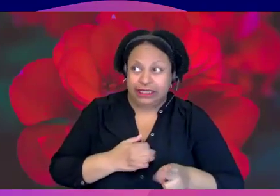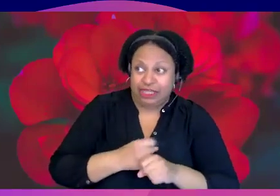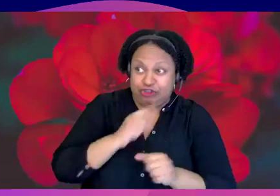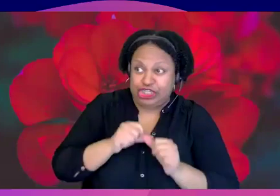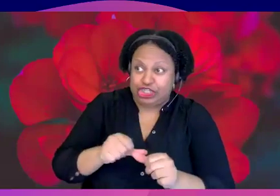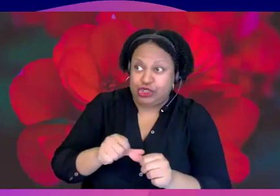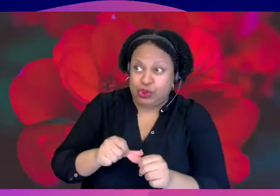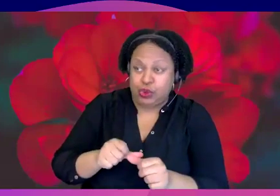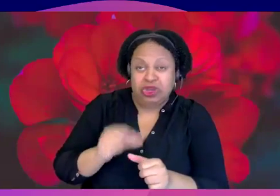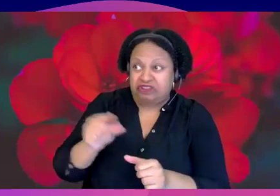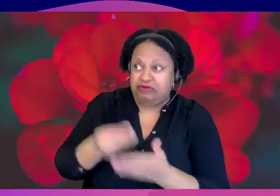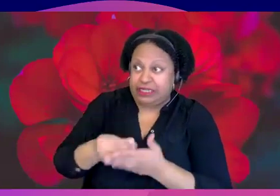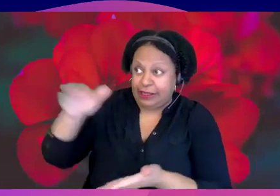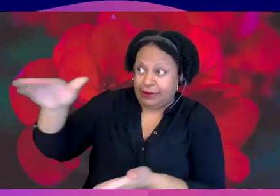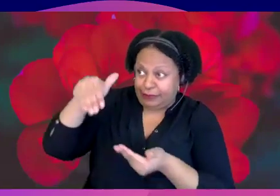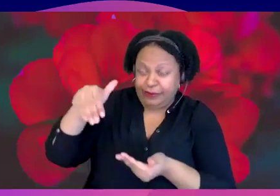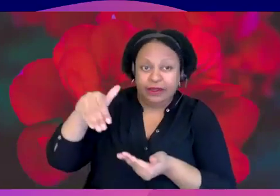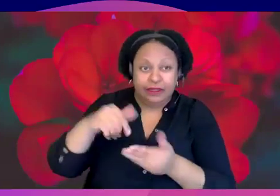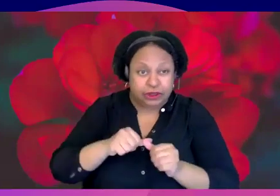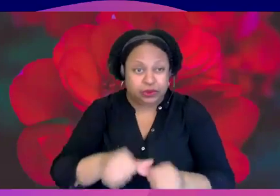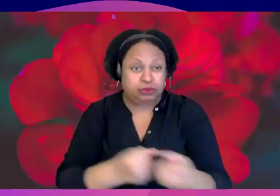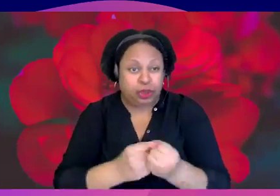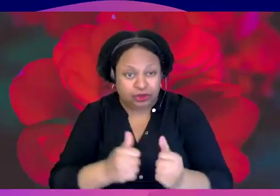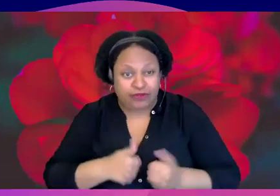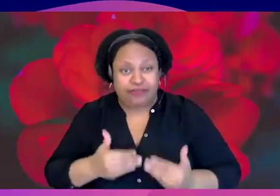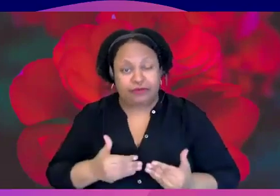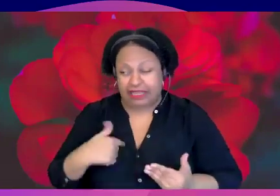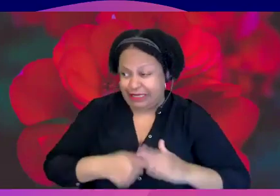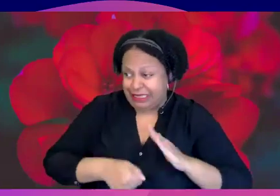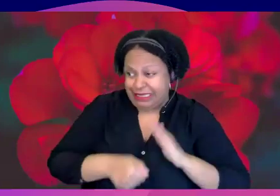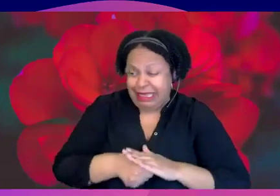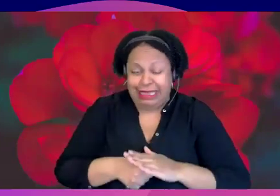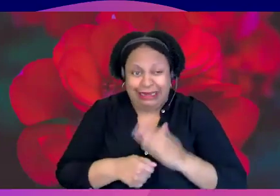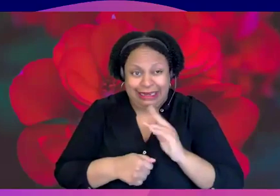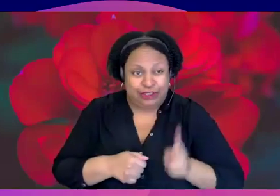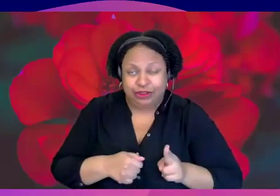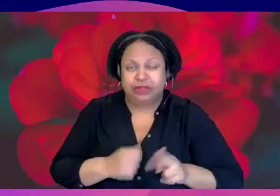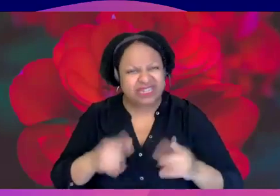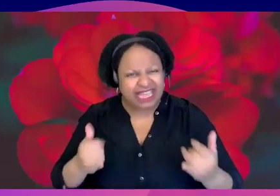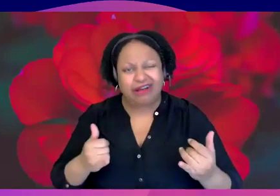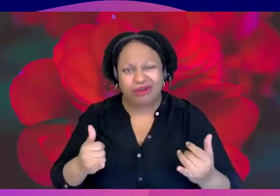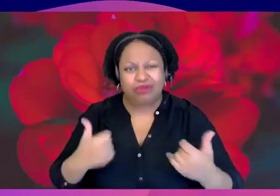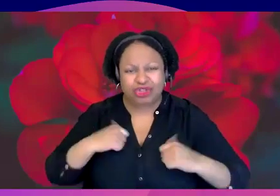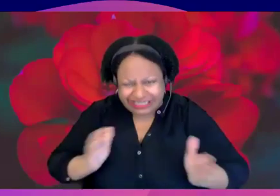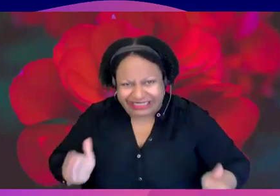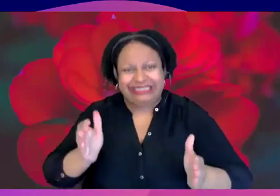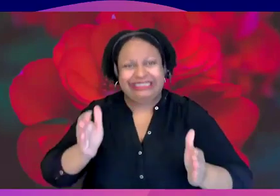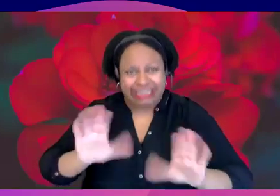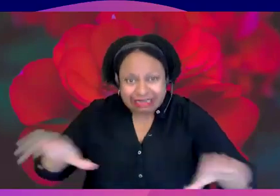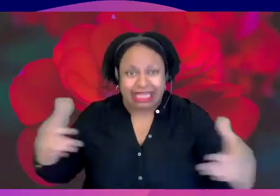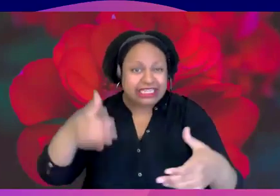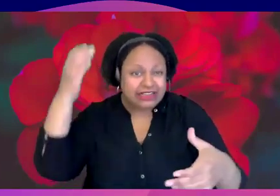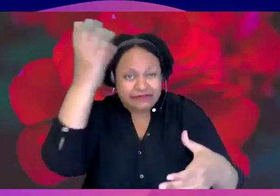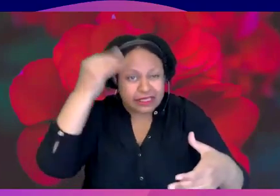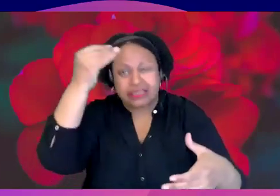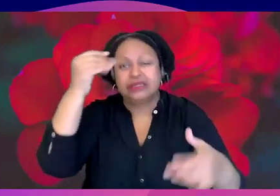to continue to support survivors. We are in a moment of collective consciousness raising, and we have some